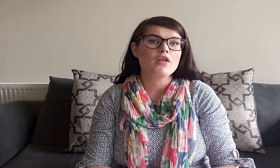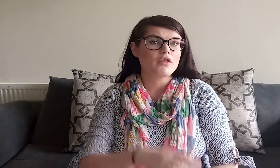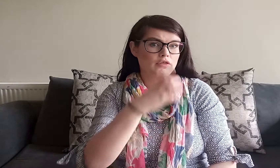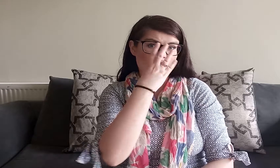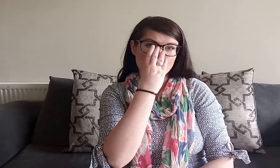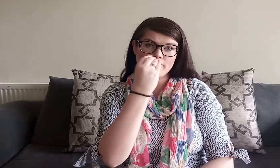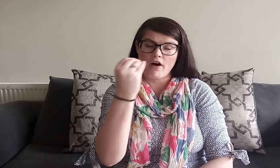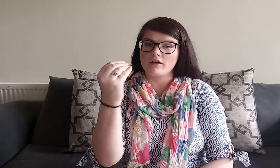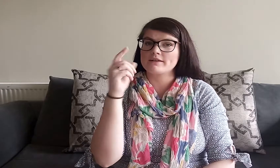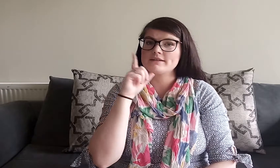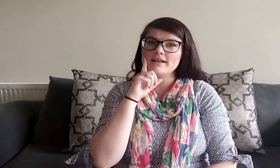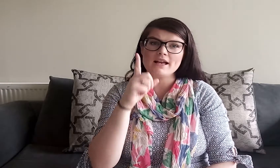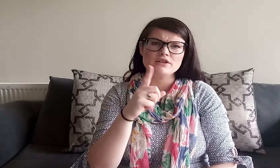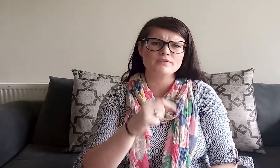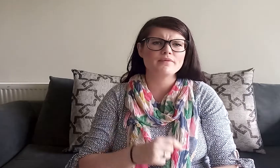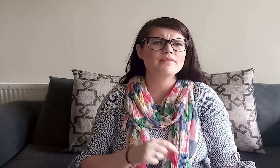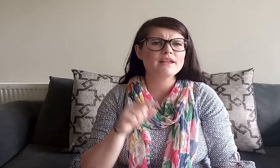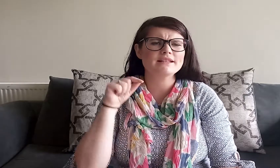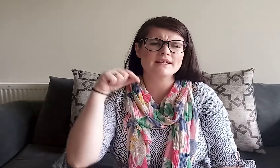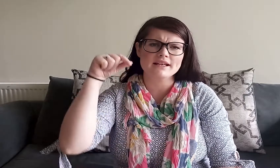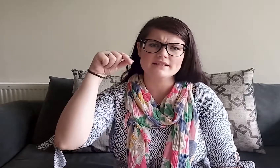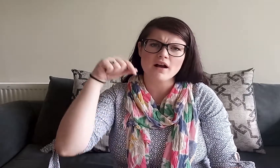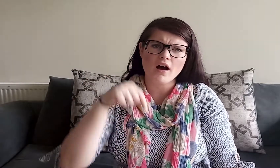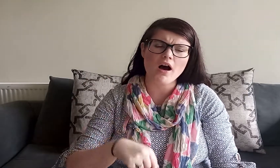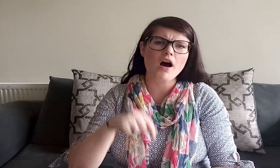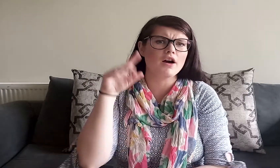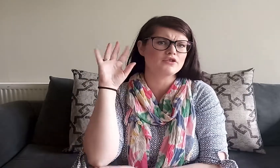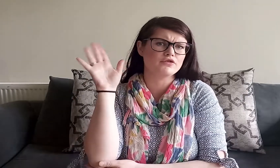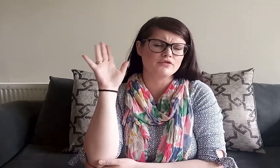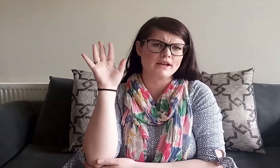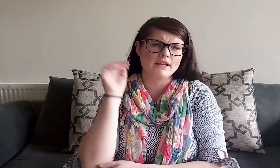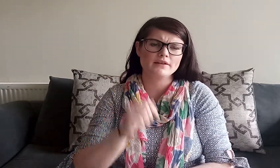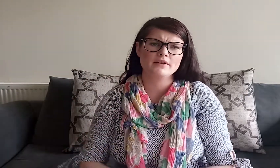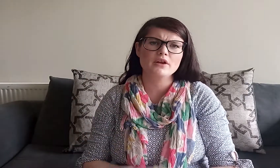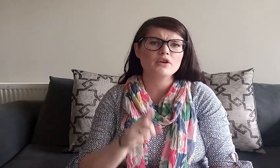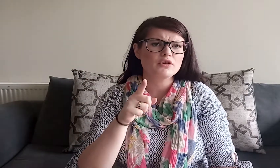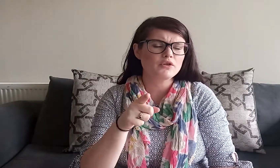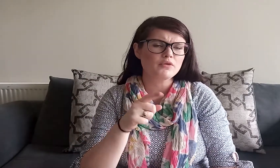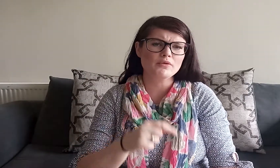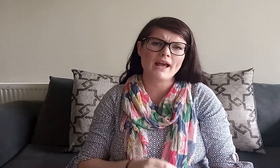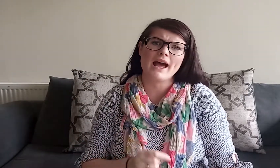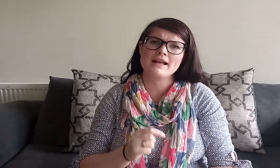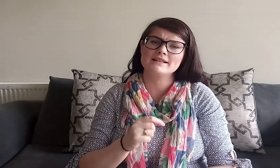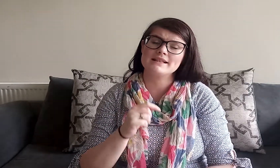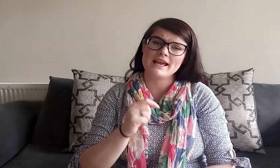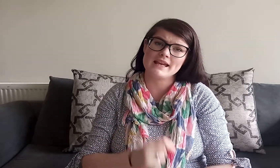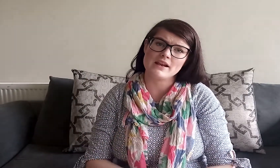The fox said, "This is our tree. You can't stay here."